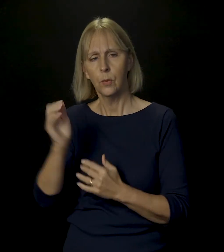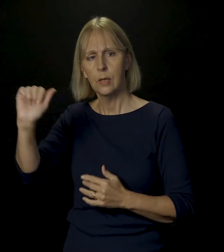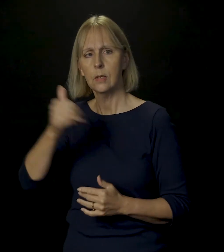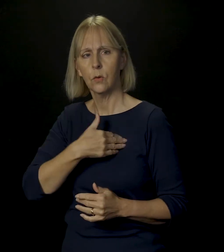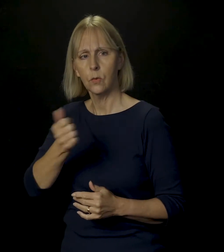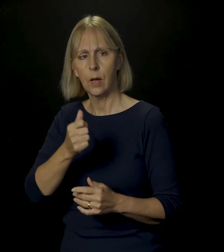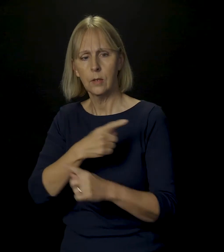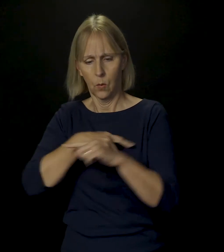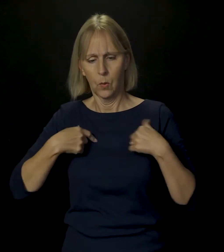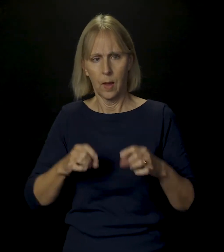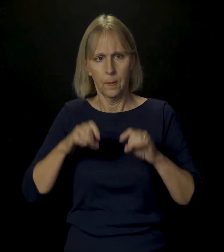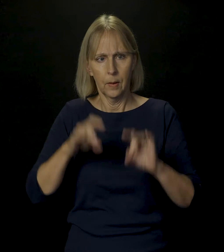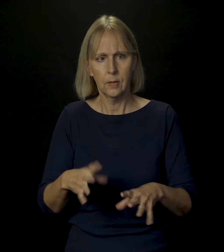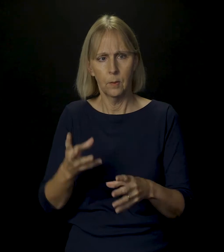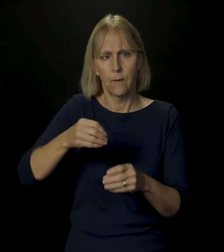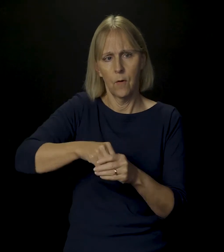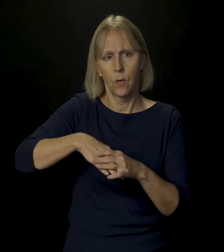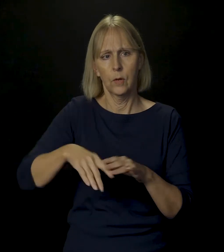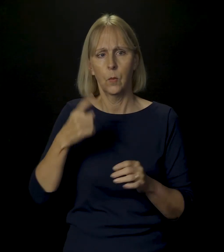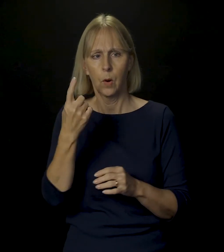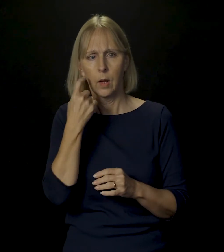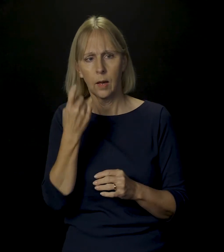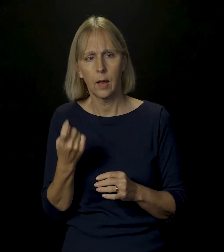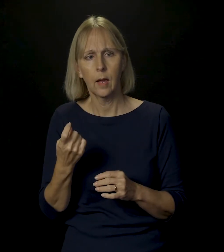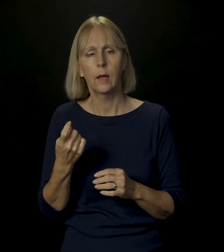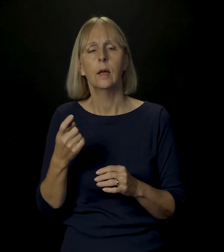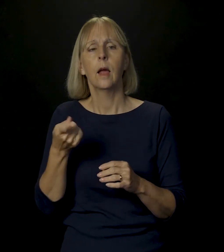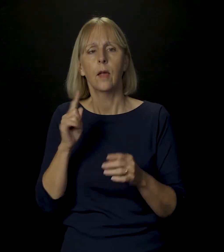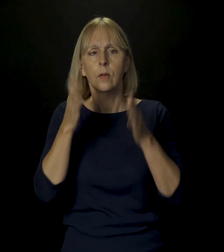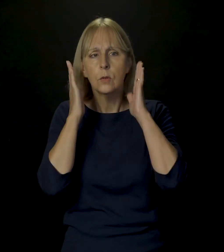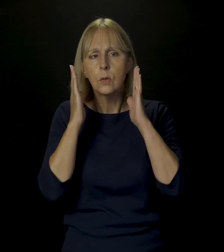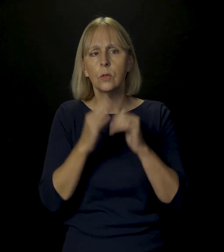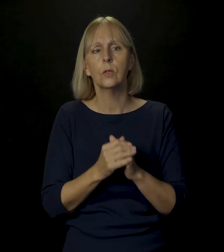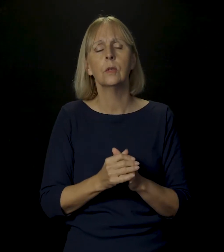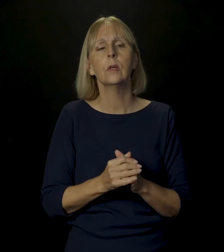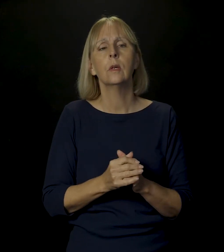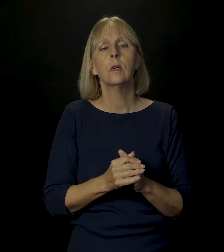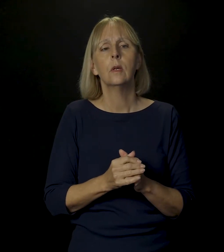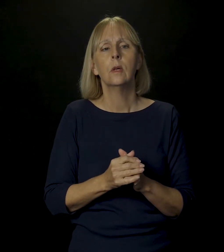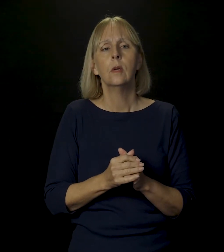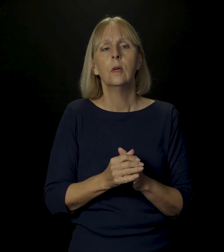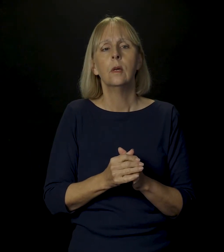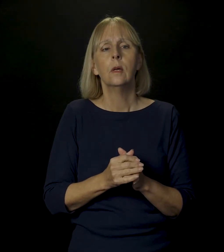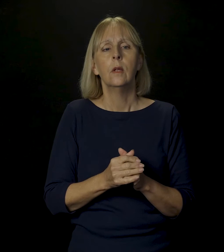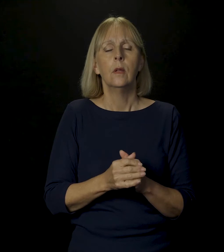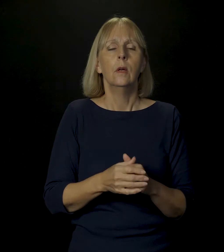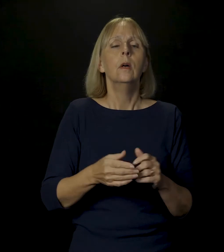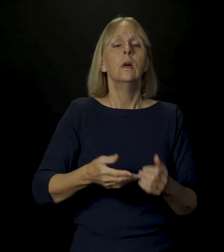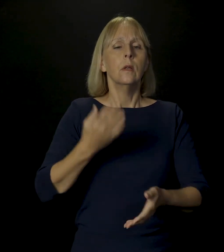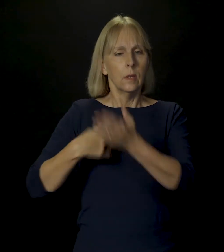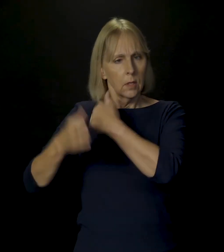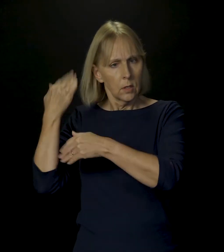Part Of This Incredible Family The Accounts Of The Early Church Are Nothing Short Of Miraculous As The Church Increased